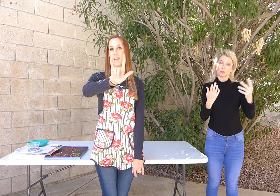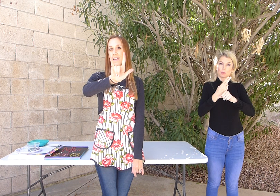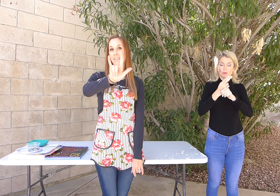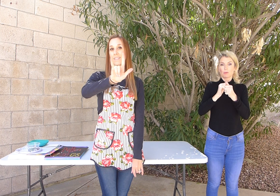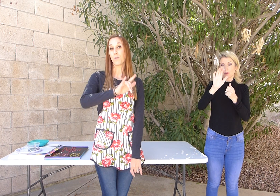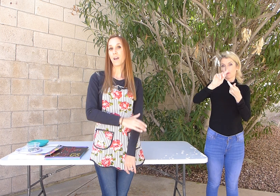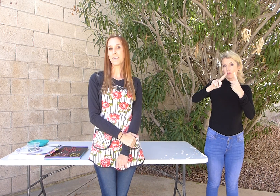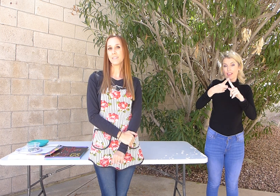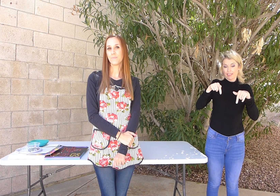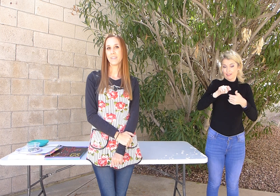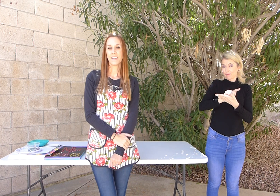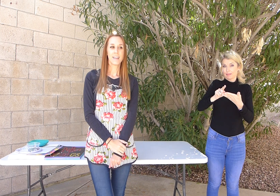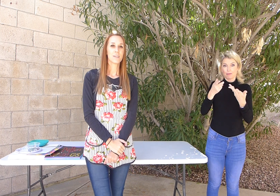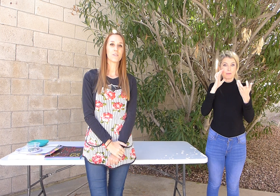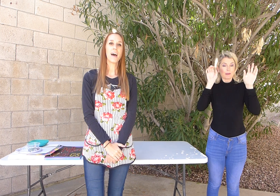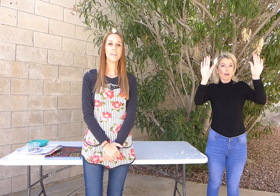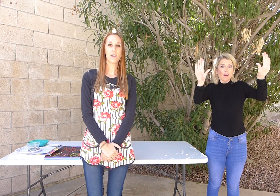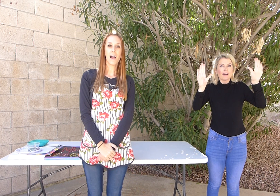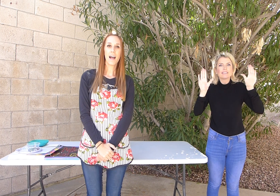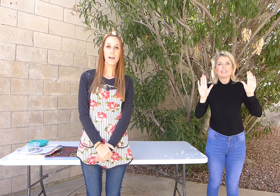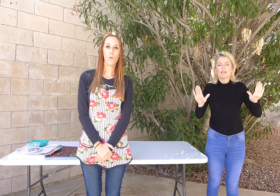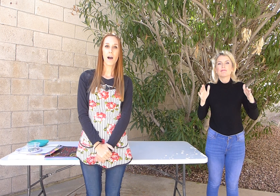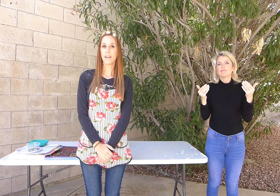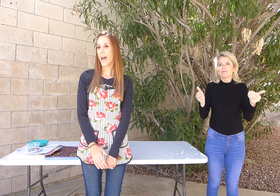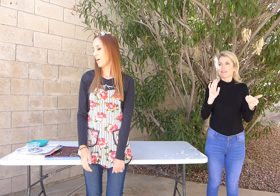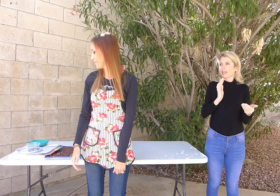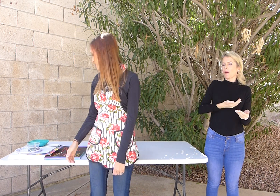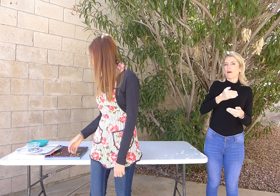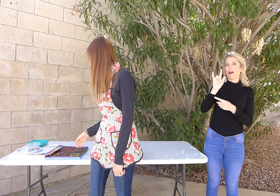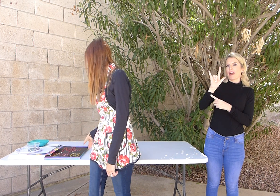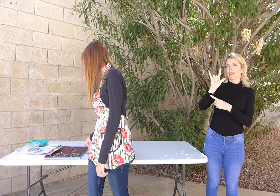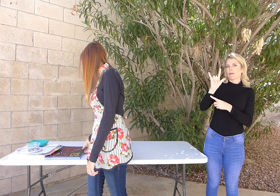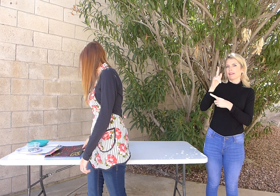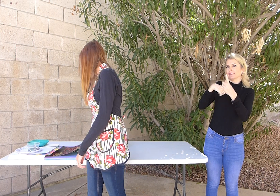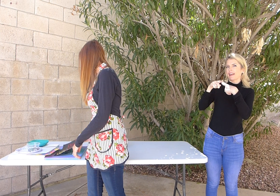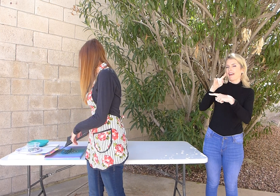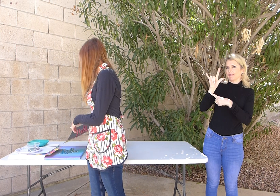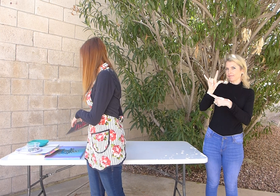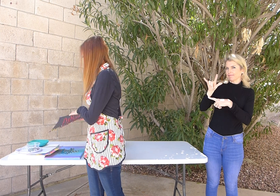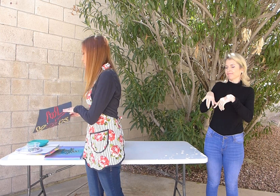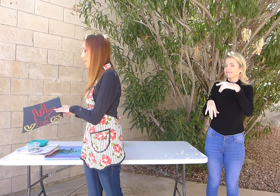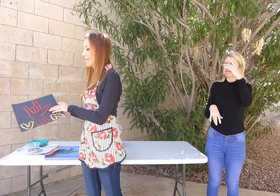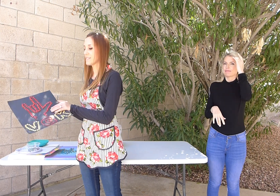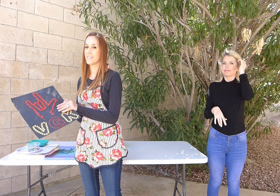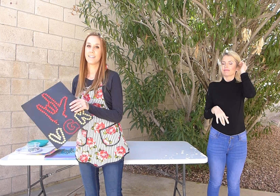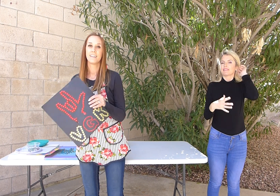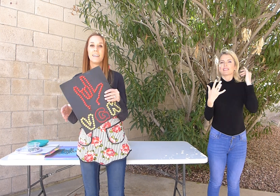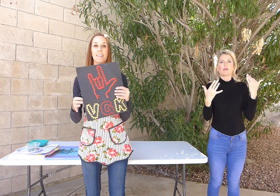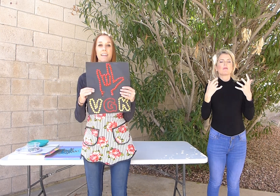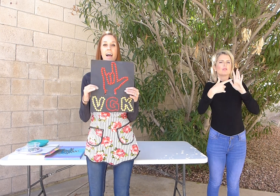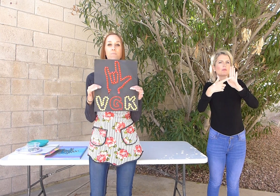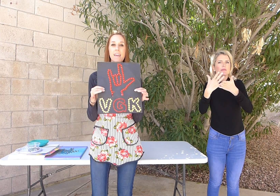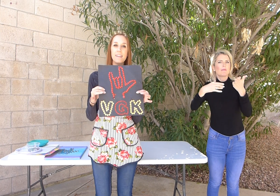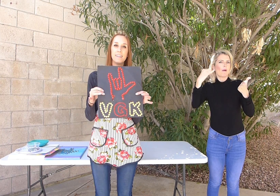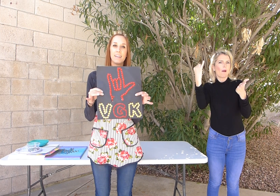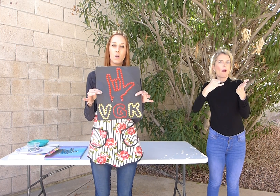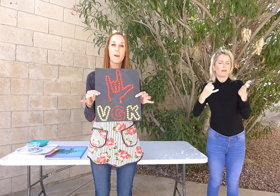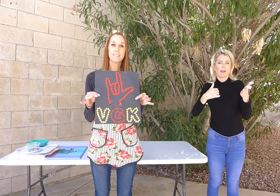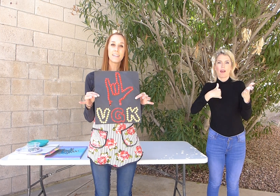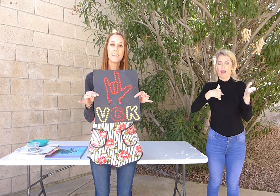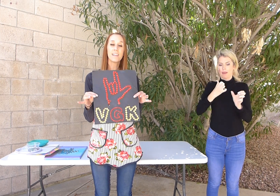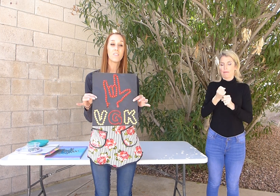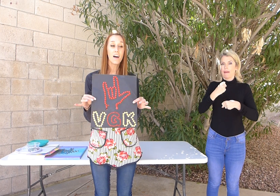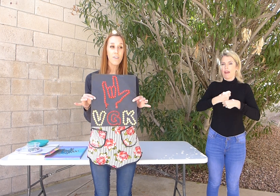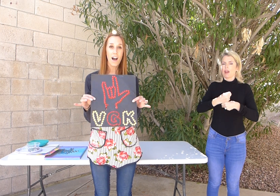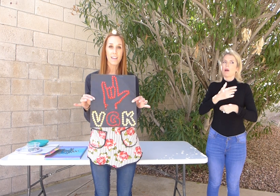friends this week, that would be awesome. So that is our ILY. Now, I wanted to show you some art that I made.